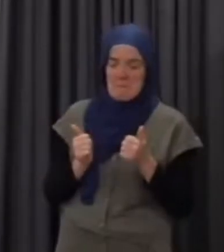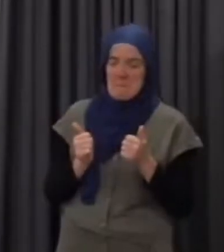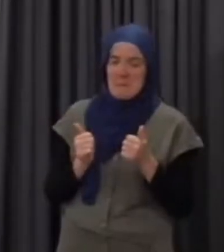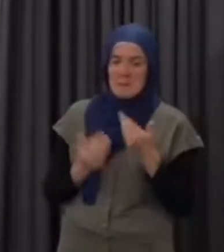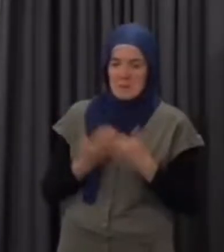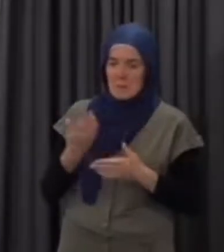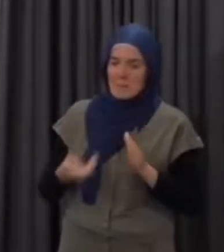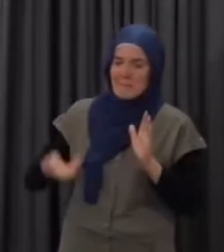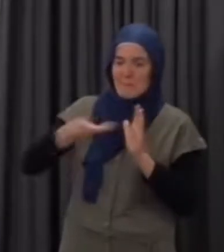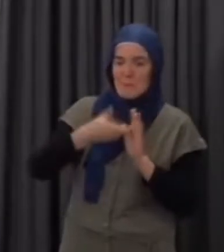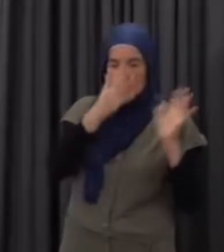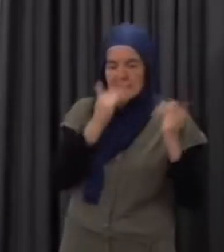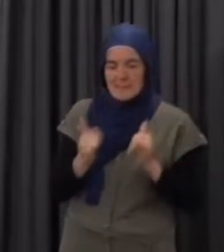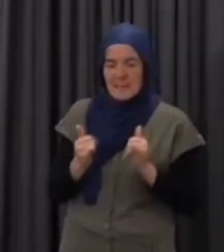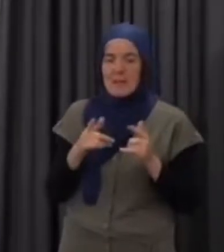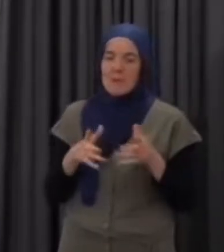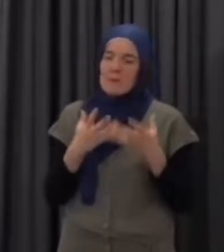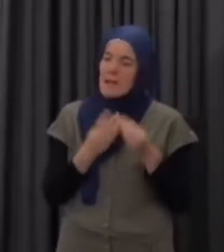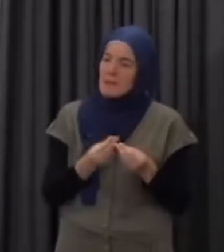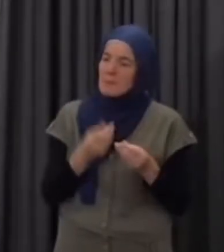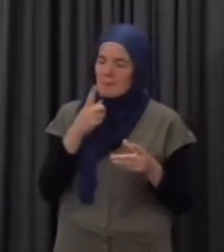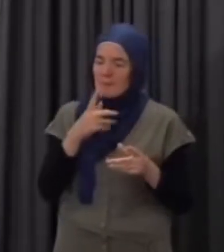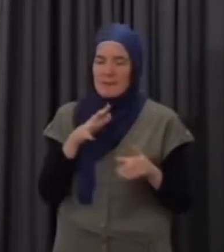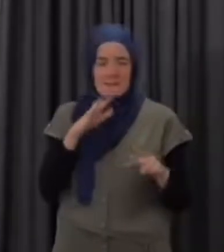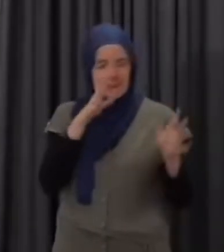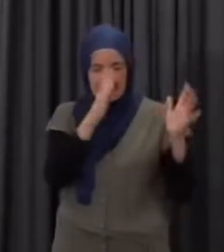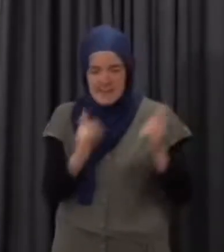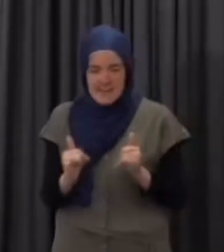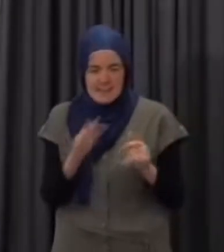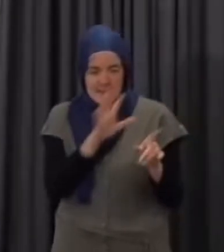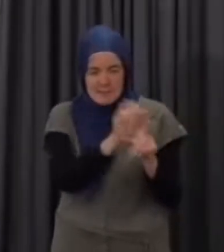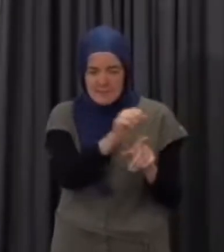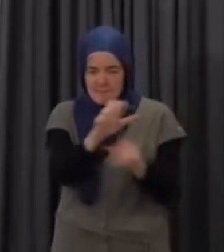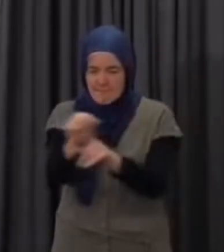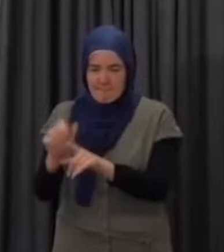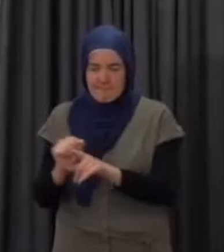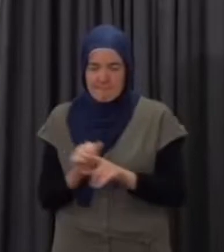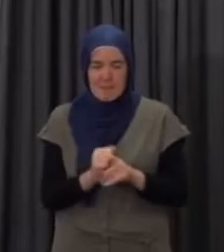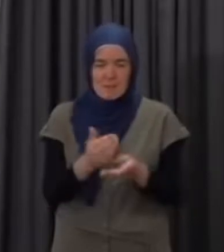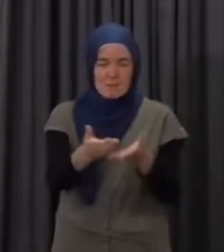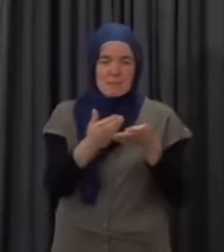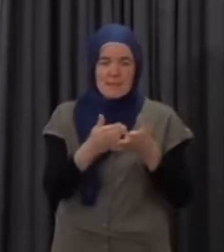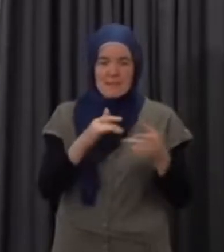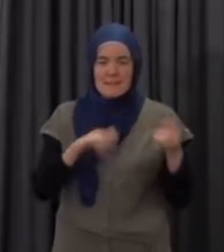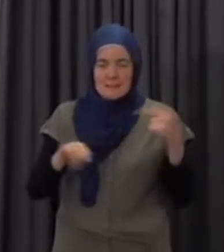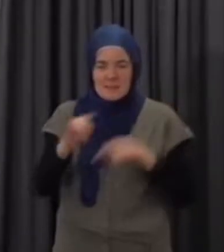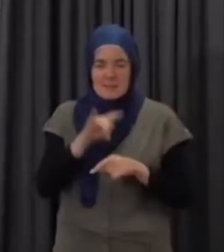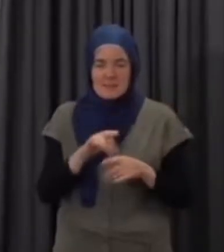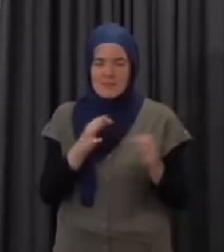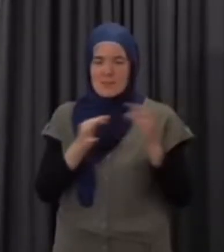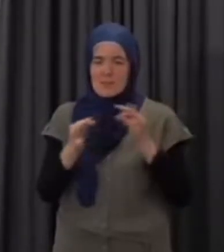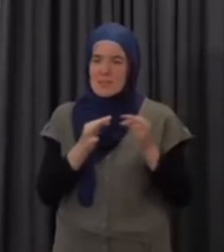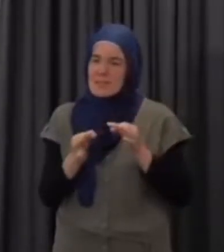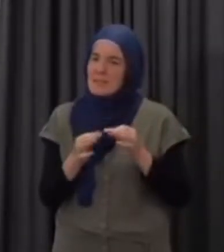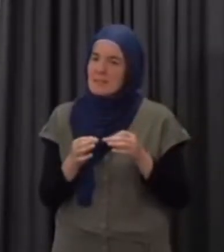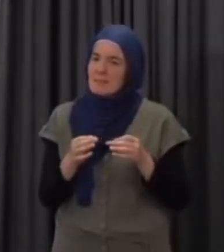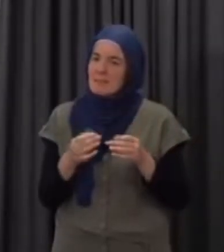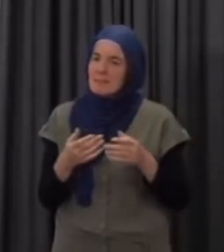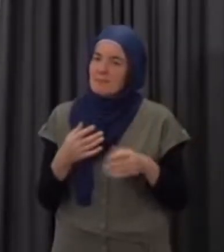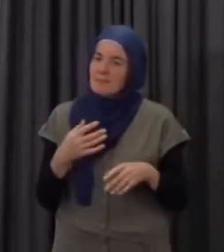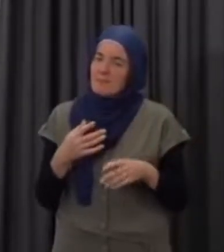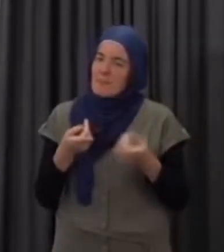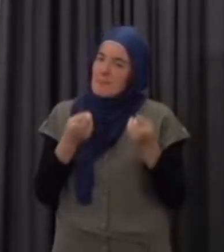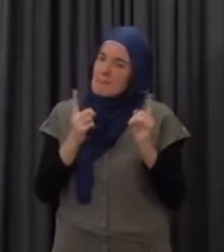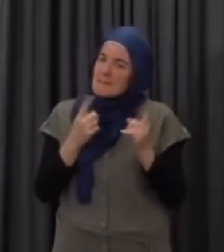supporting the test, trace and protect strategy and the plan that the Minister was able to announce during yesterday. We are plugged into